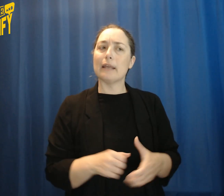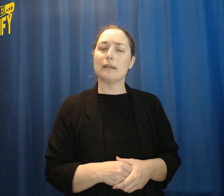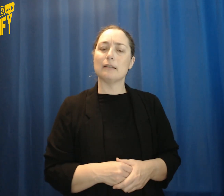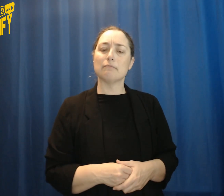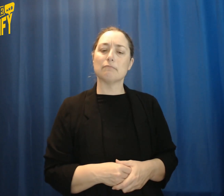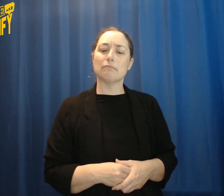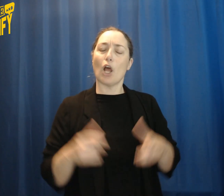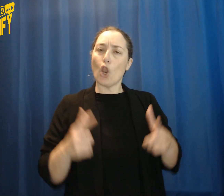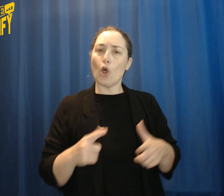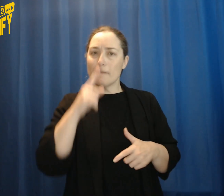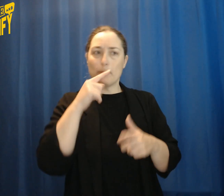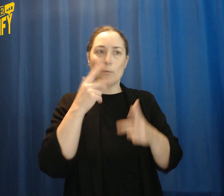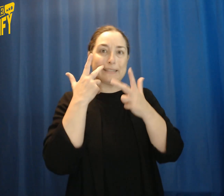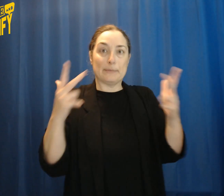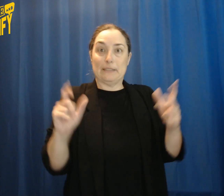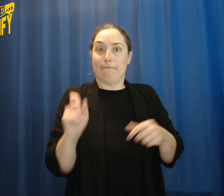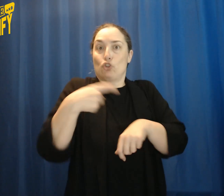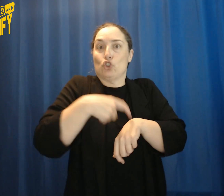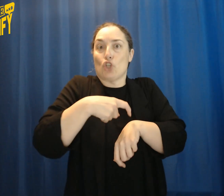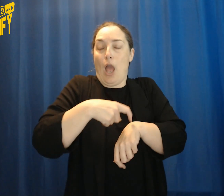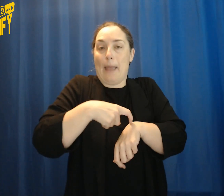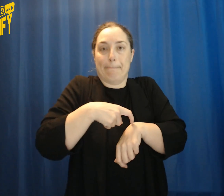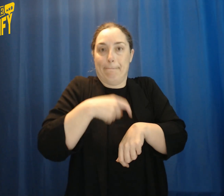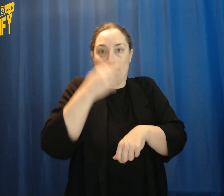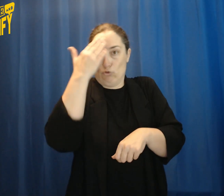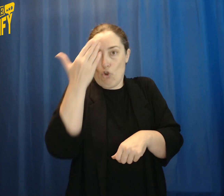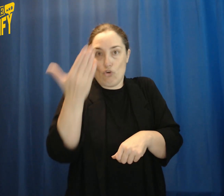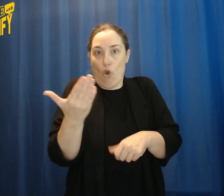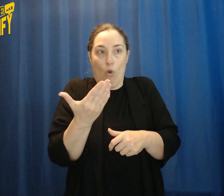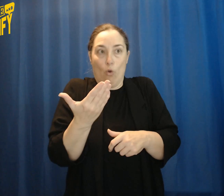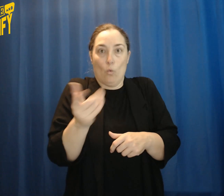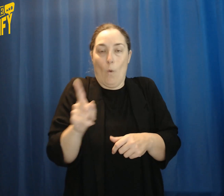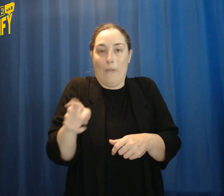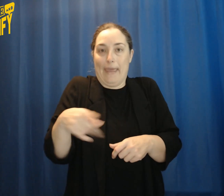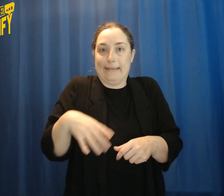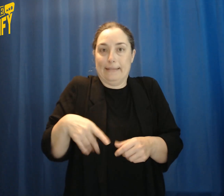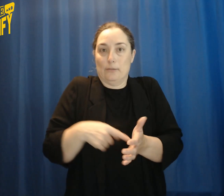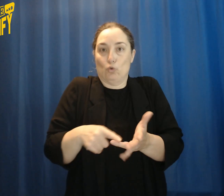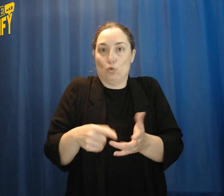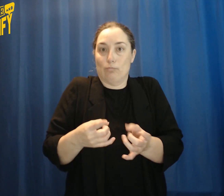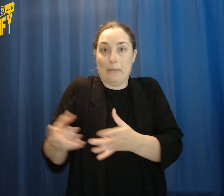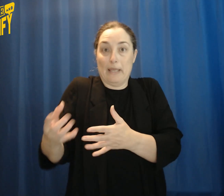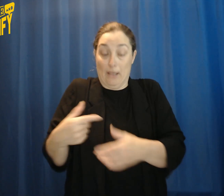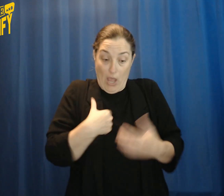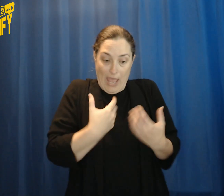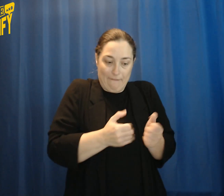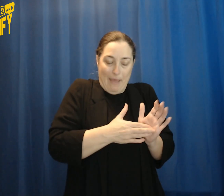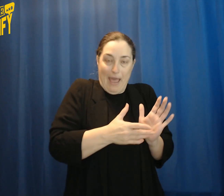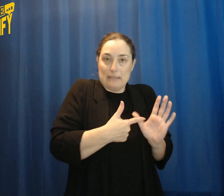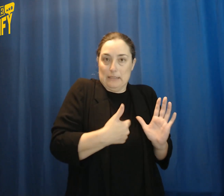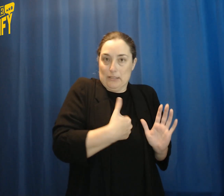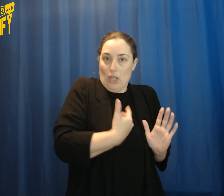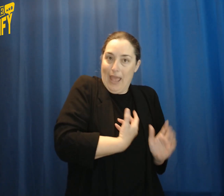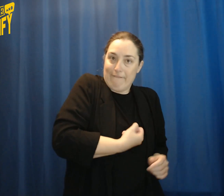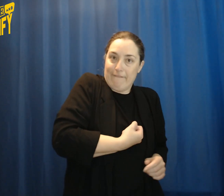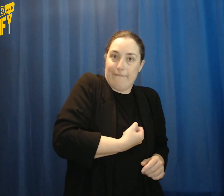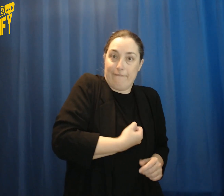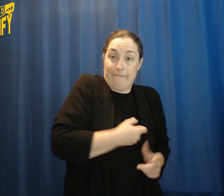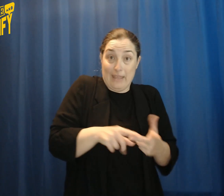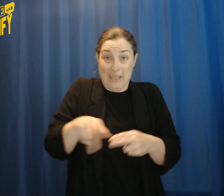were exhibiting for the first time, and so I've got a master's. How can I expect someone who's has none of that